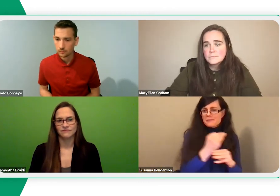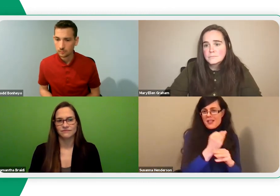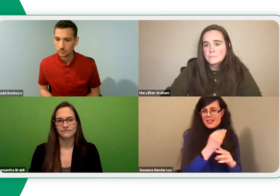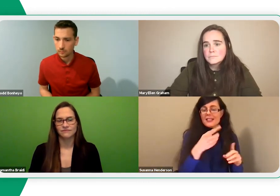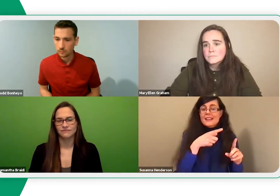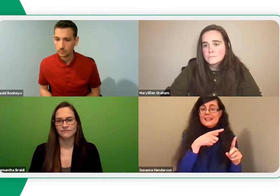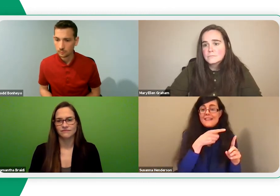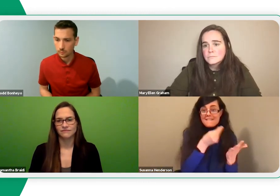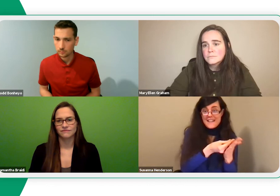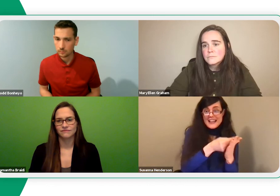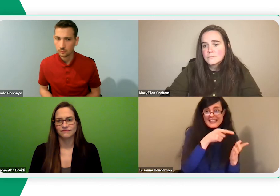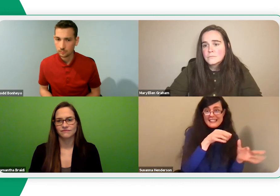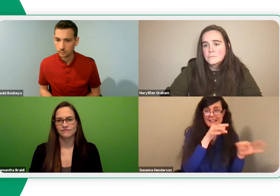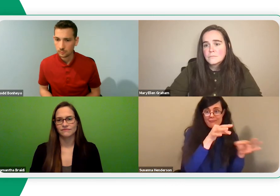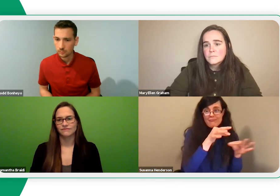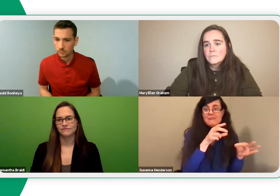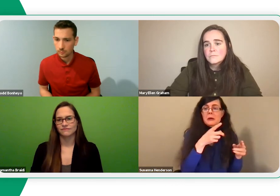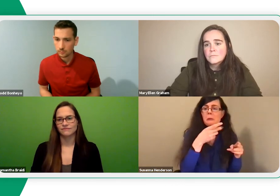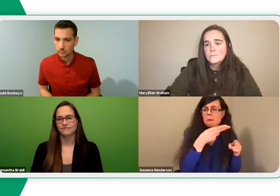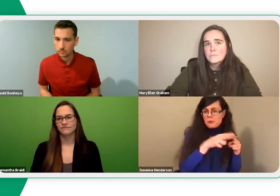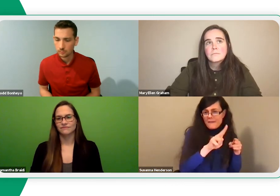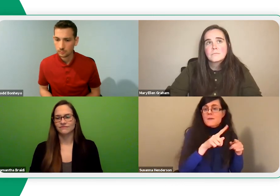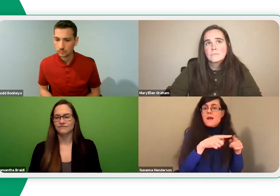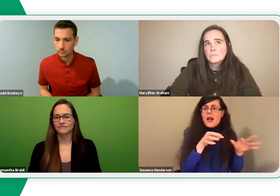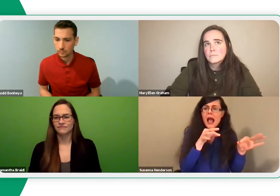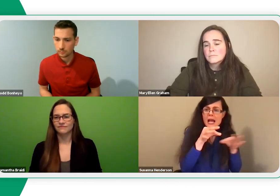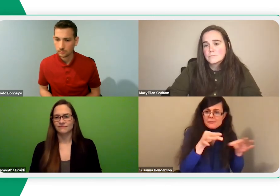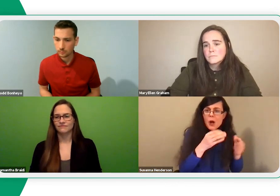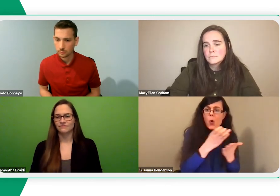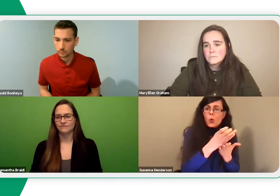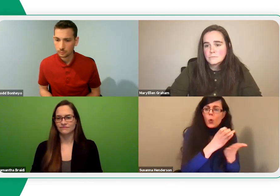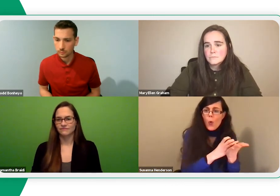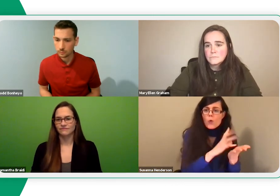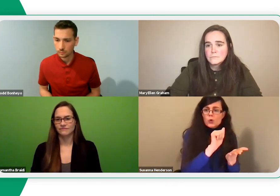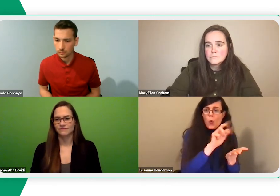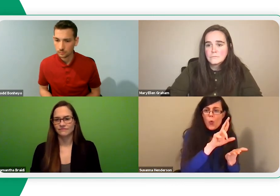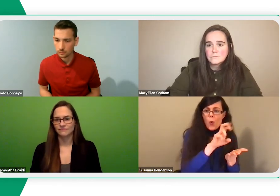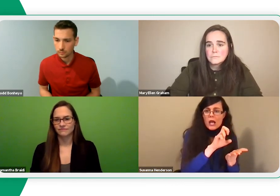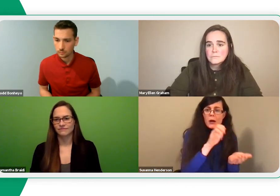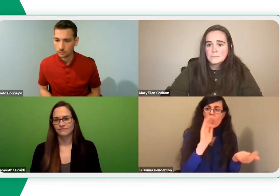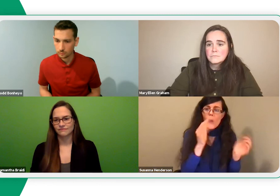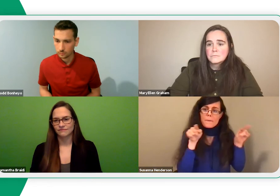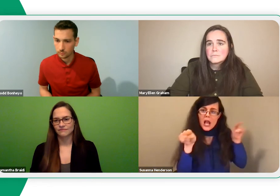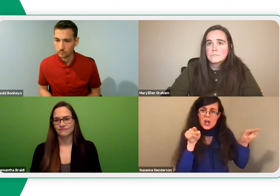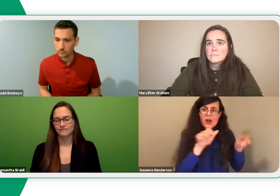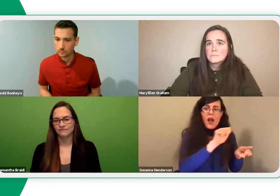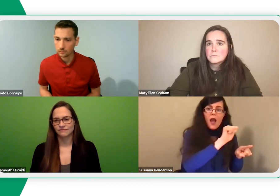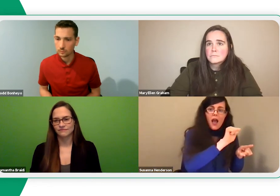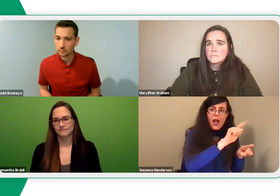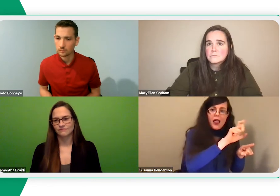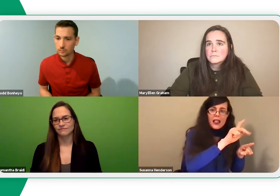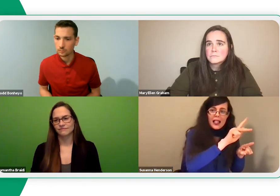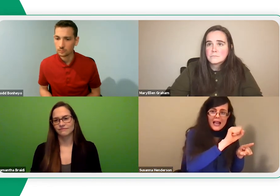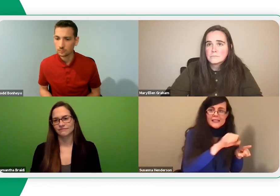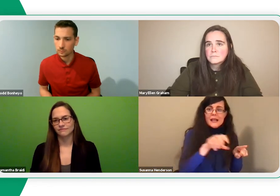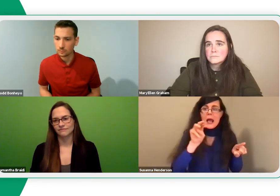paper together talking about personal finance, real life experience with quantitative reasoning,